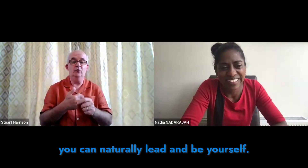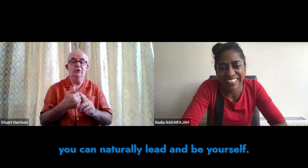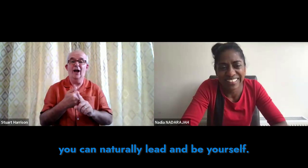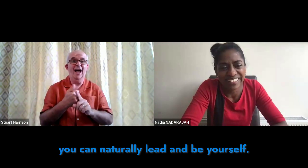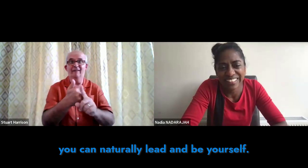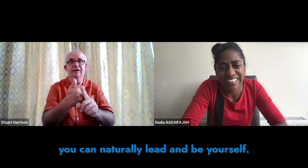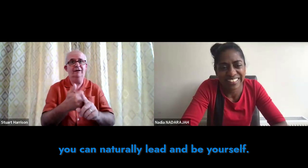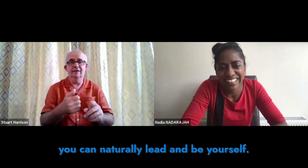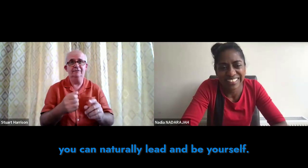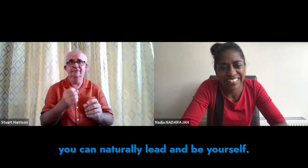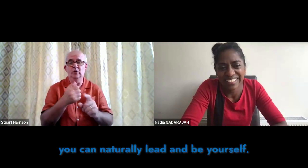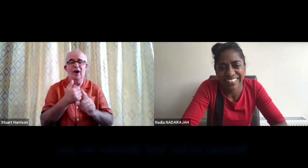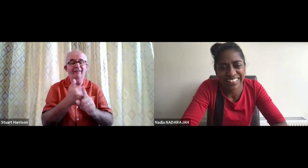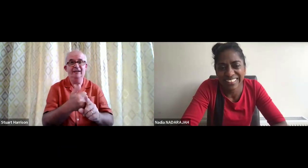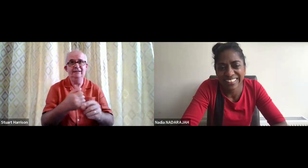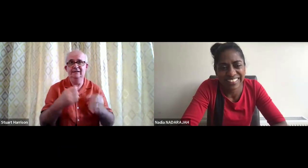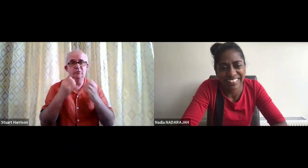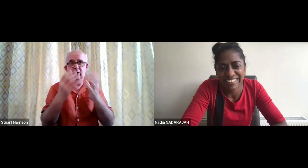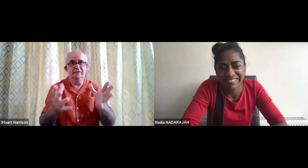lead and be yourself.